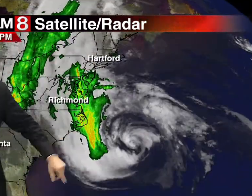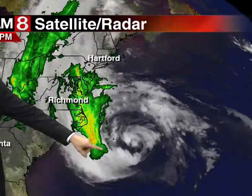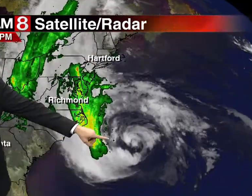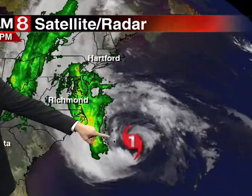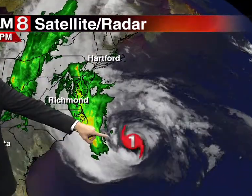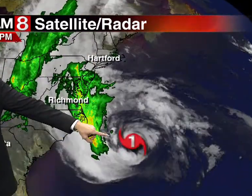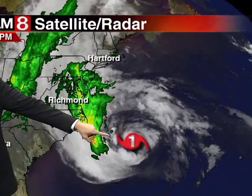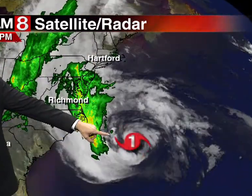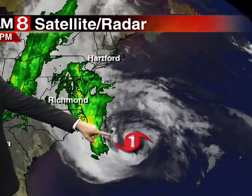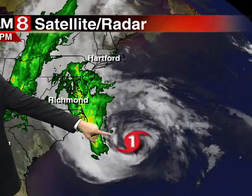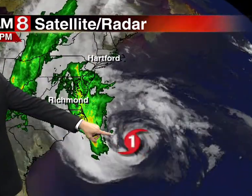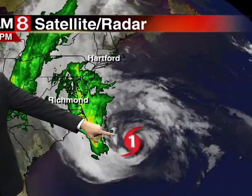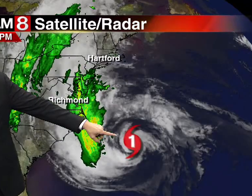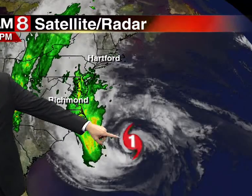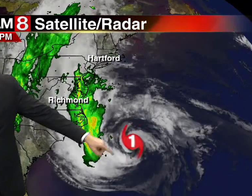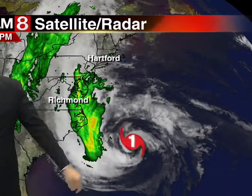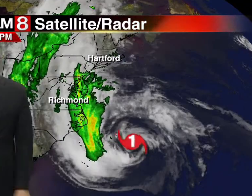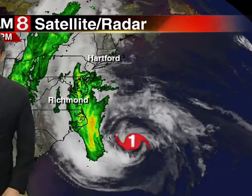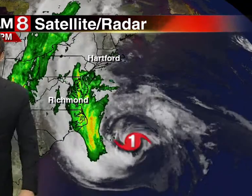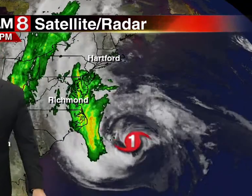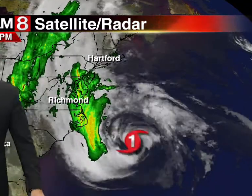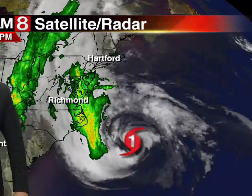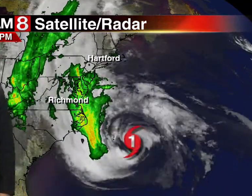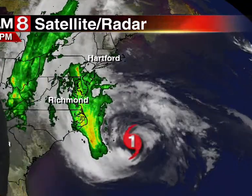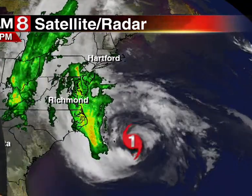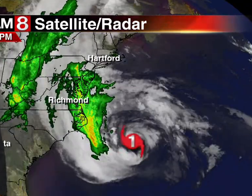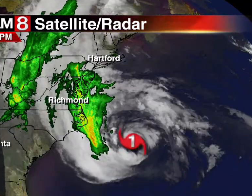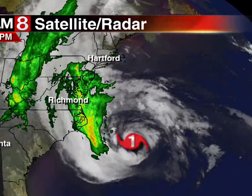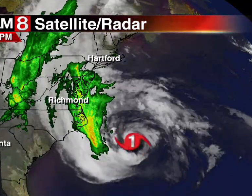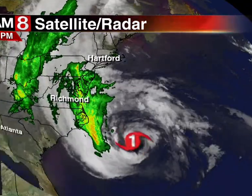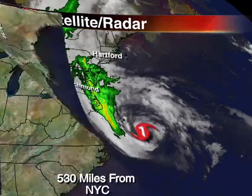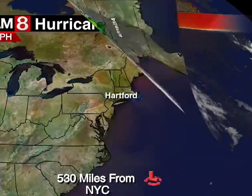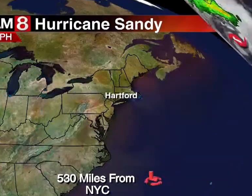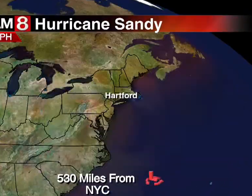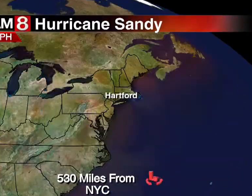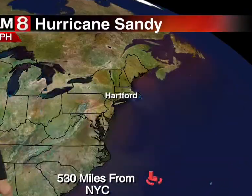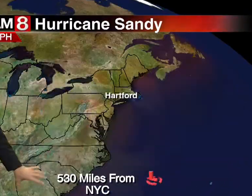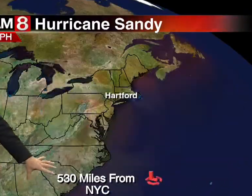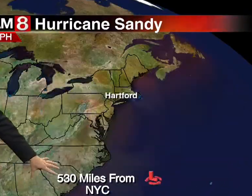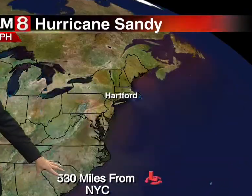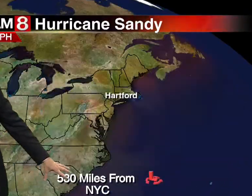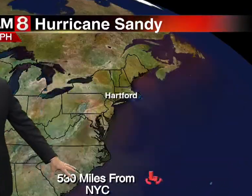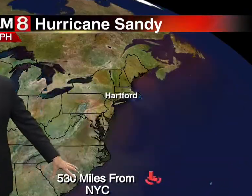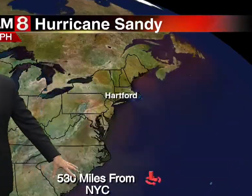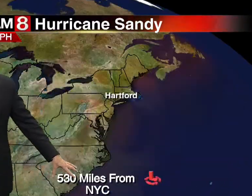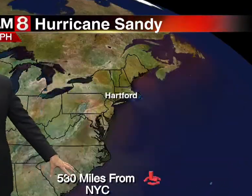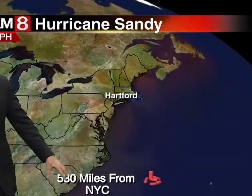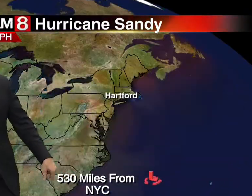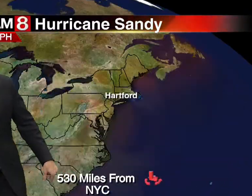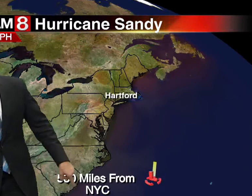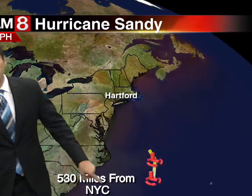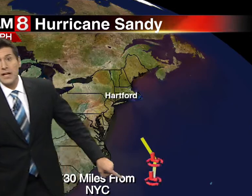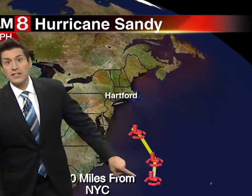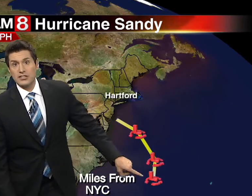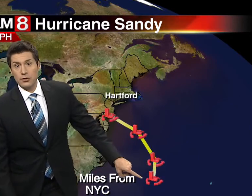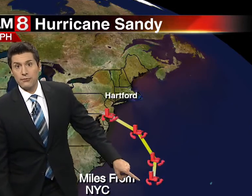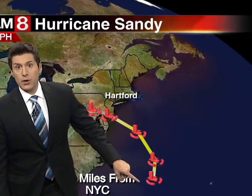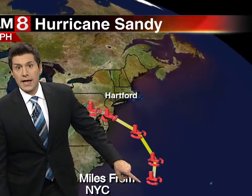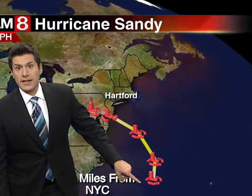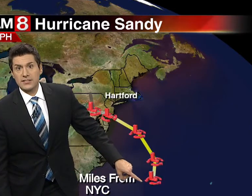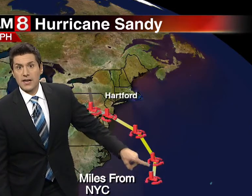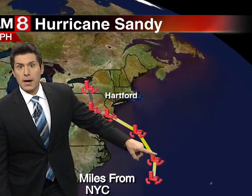sprinkles, but there is a storm right now. That is Hurricane Sandy, Category 1, with winds of 75, officially 530 miles from New York City.